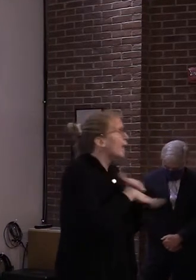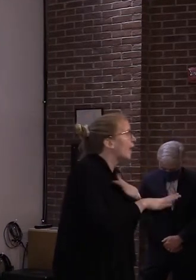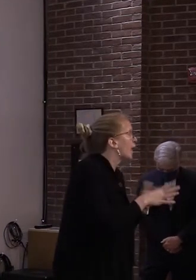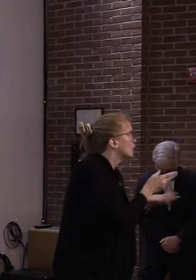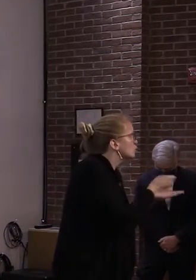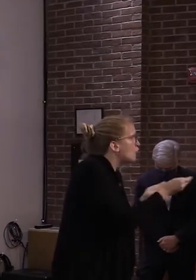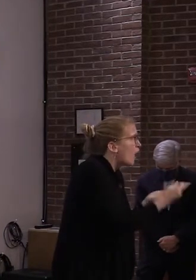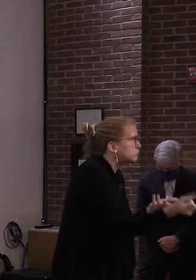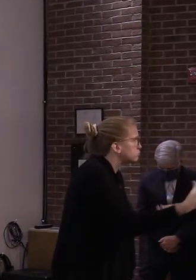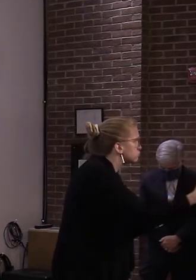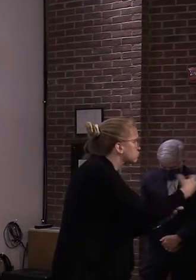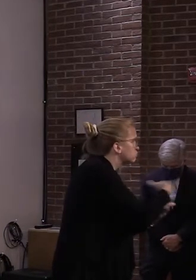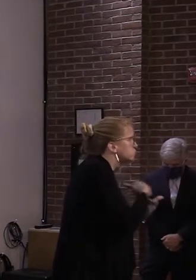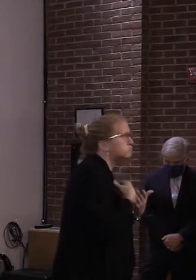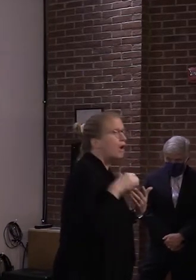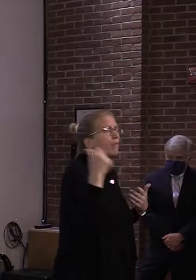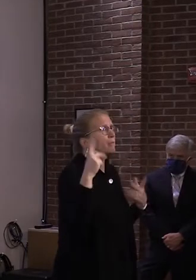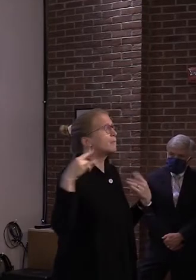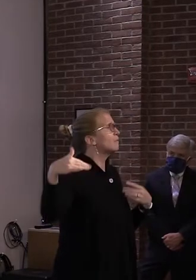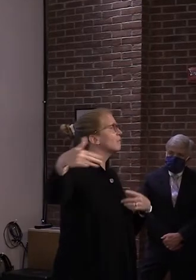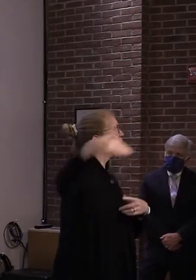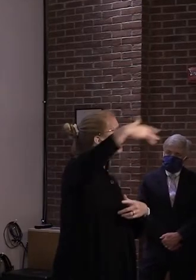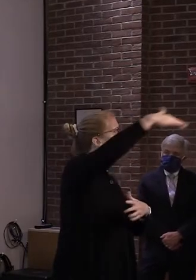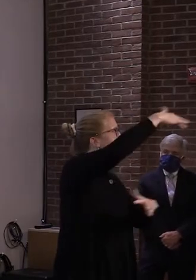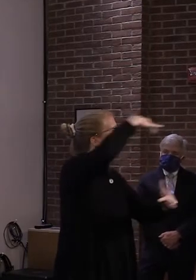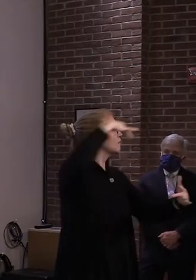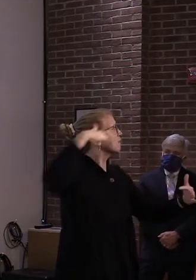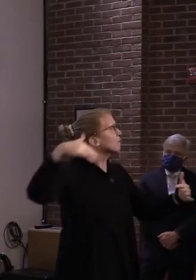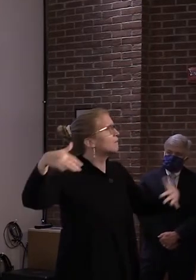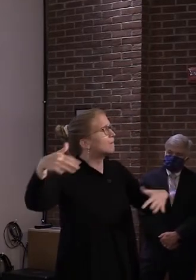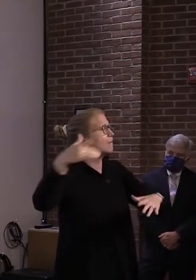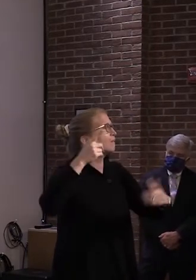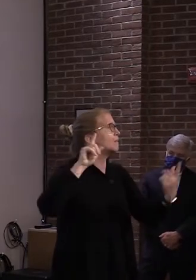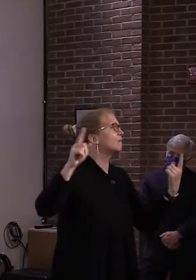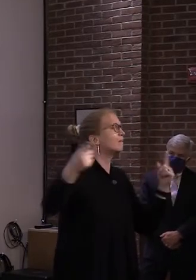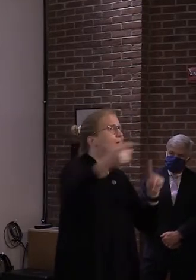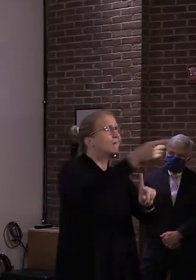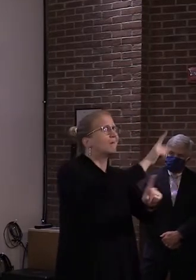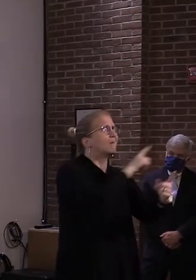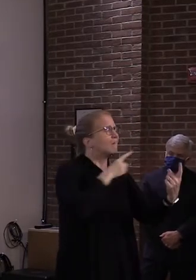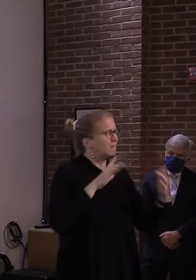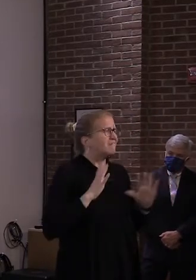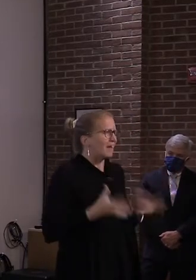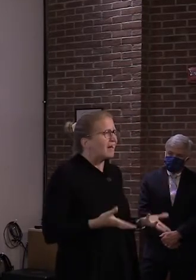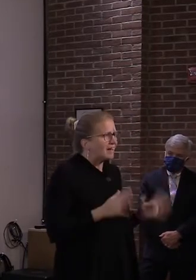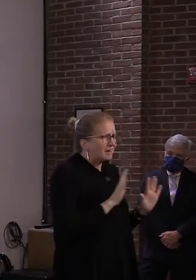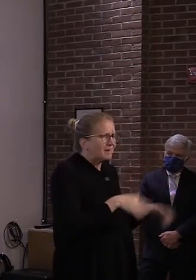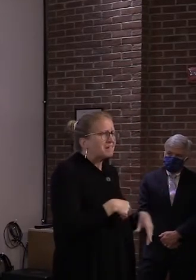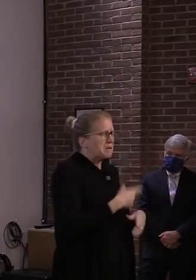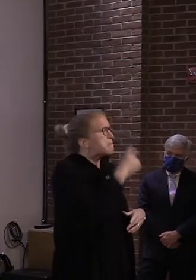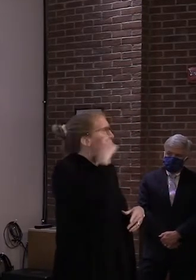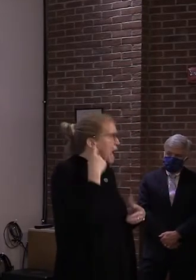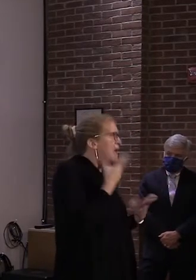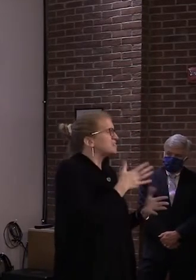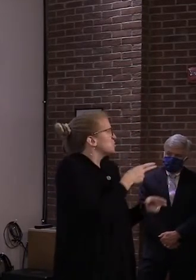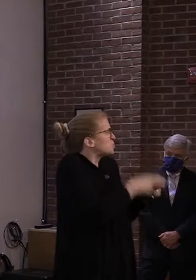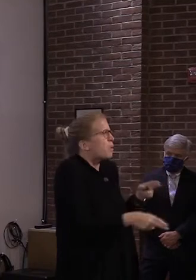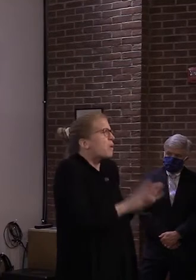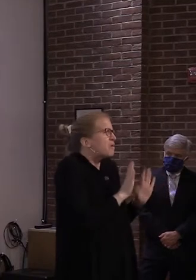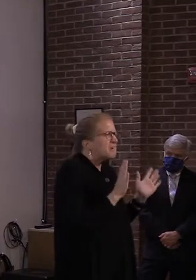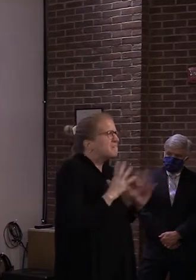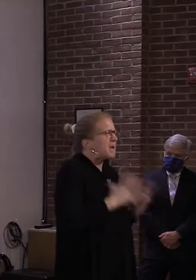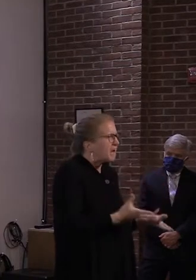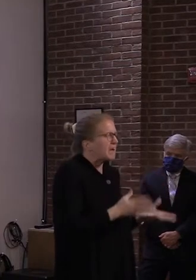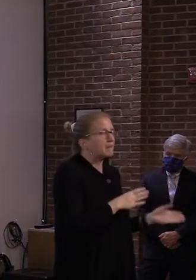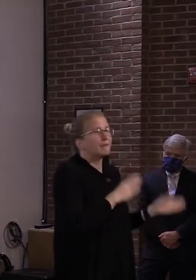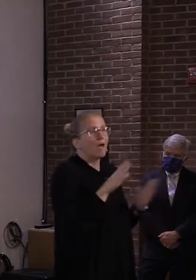couple hours at a time, and you really do need to be very conscious then of your distance from people and how